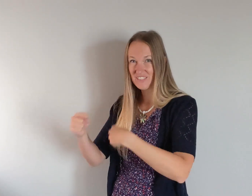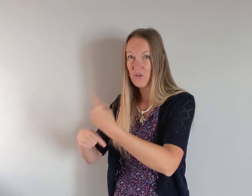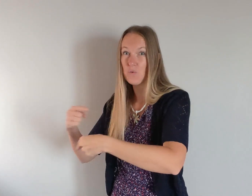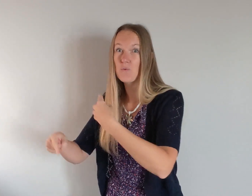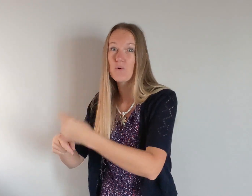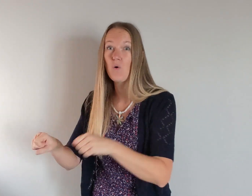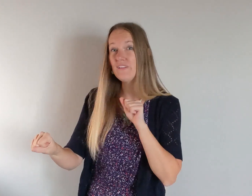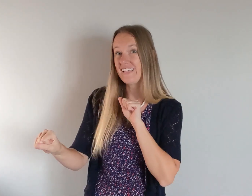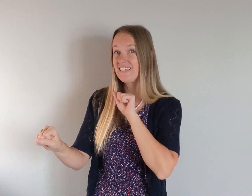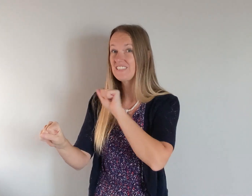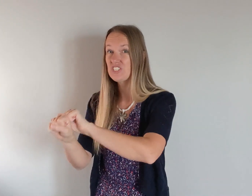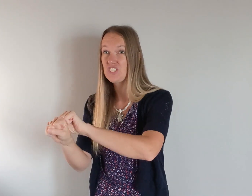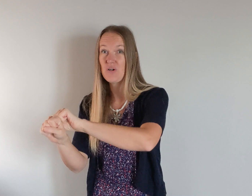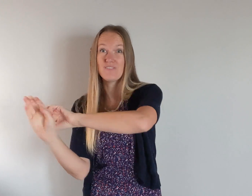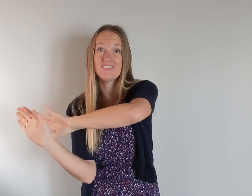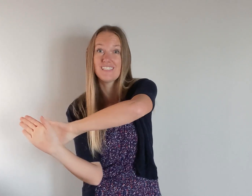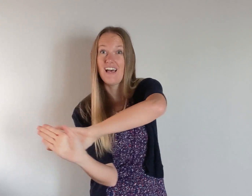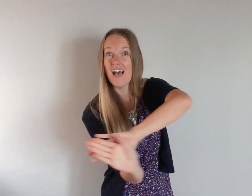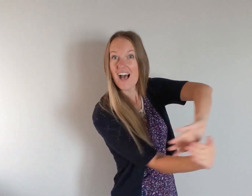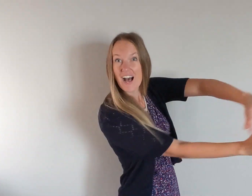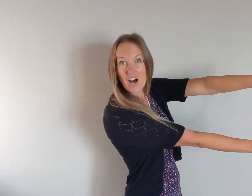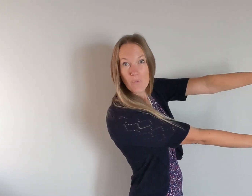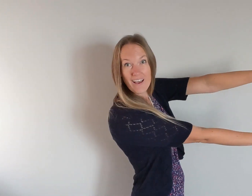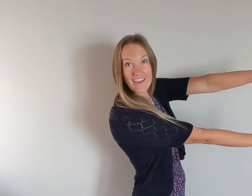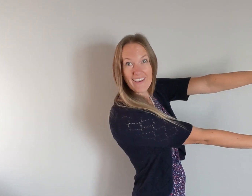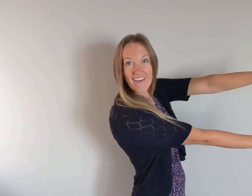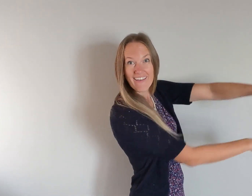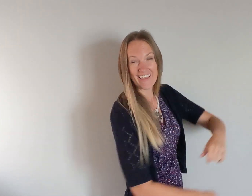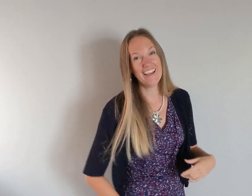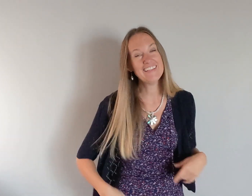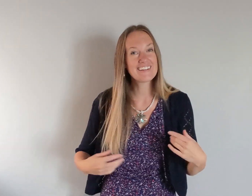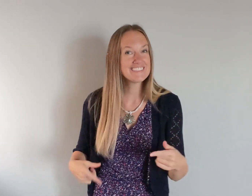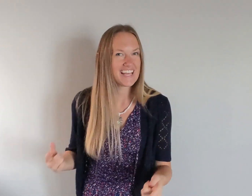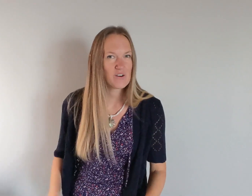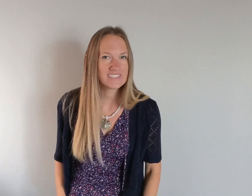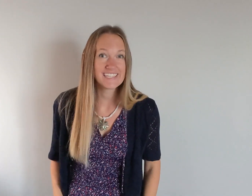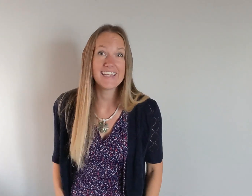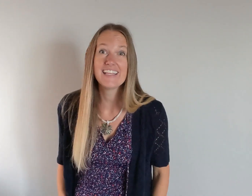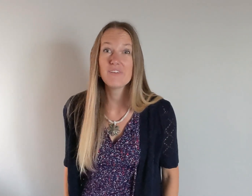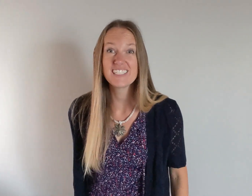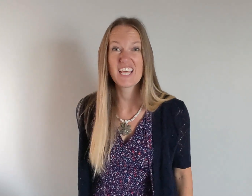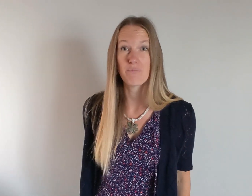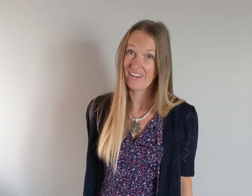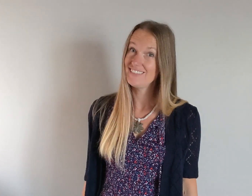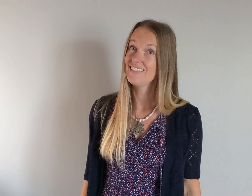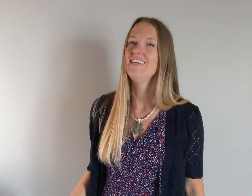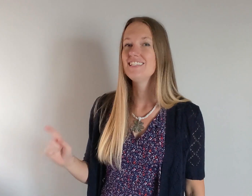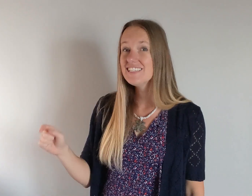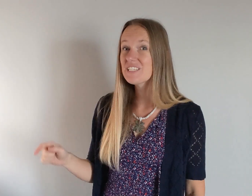God is still rolling stones away. Okay, and then it goes to that chorus again, and then we get to that bridge. This is a